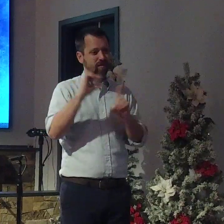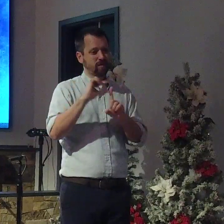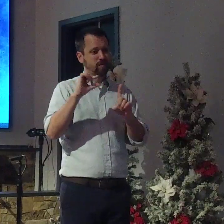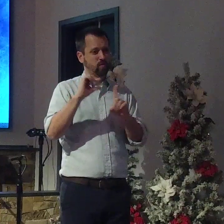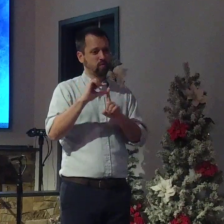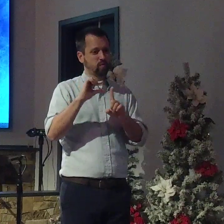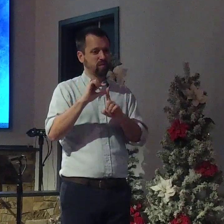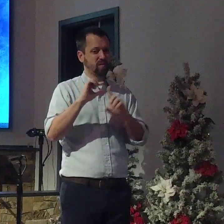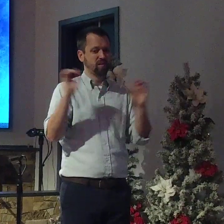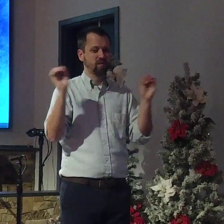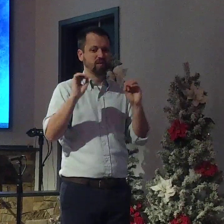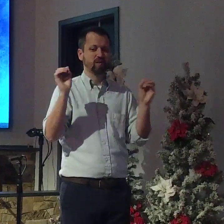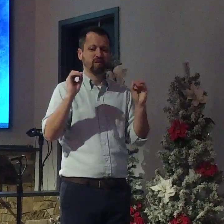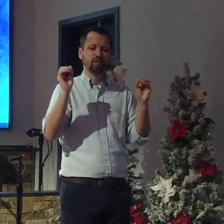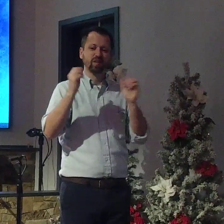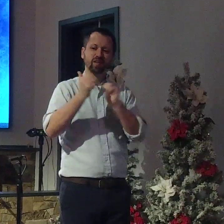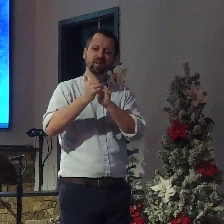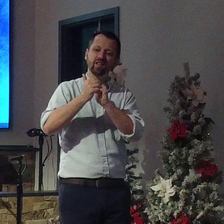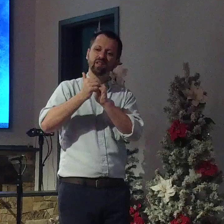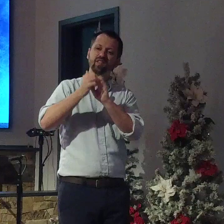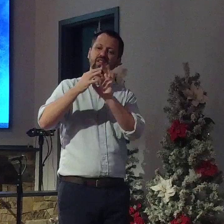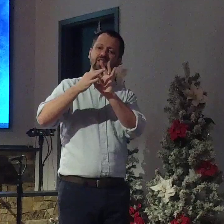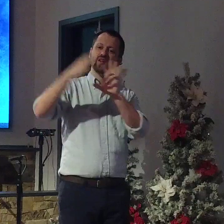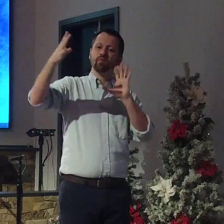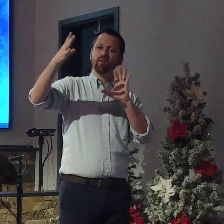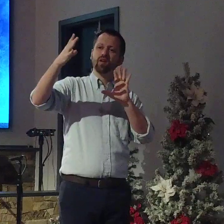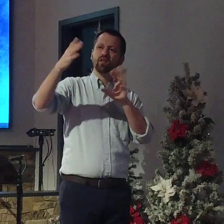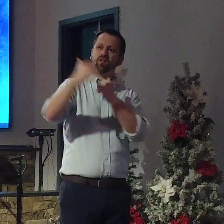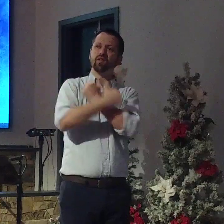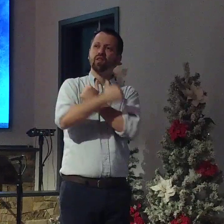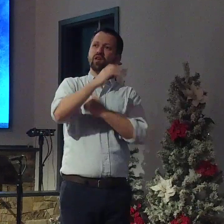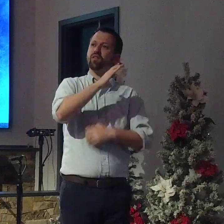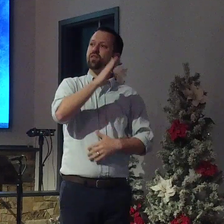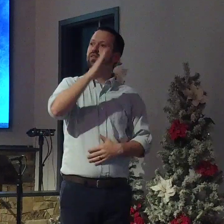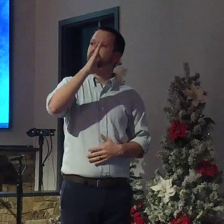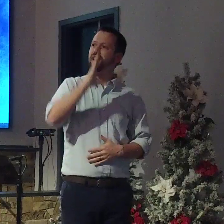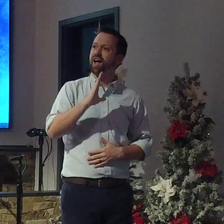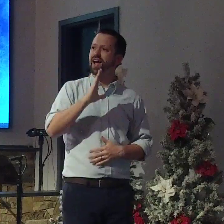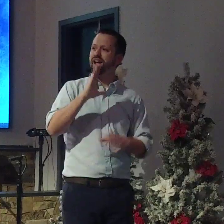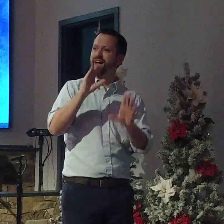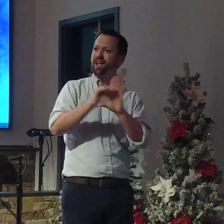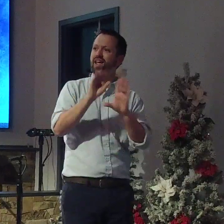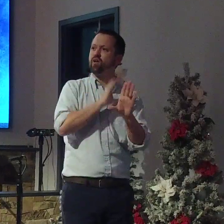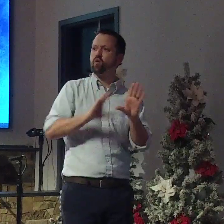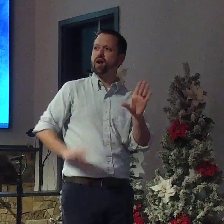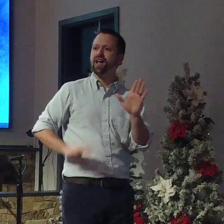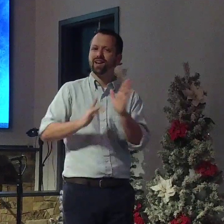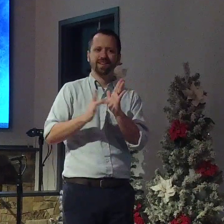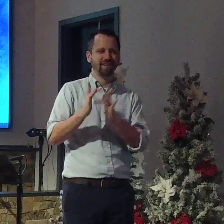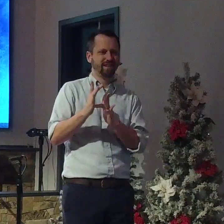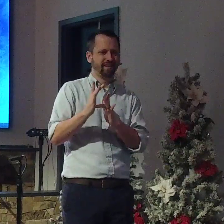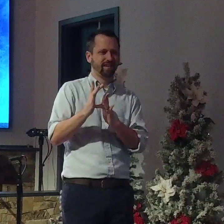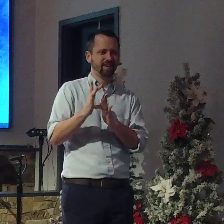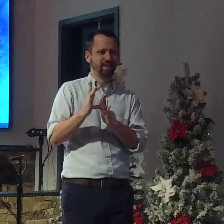cancel a debt. And we all had a debt, a sin debt that we could not pay. But Christ paid it for us.